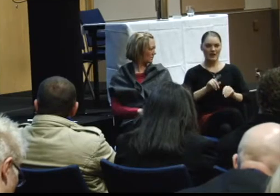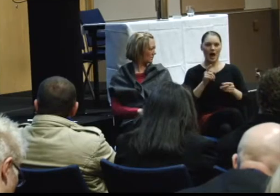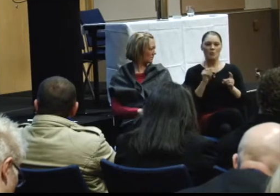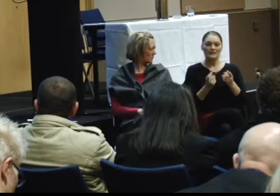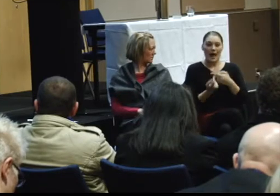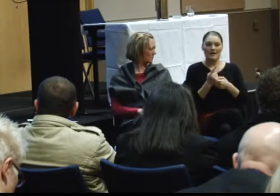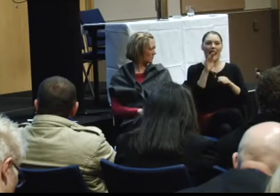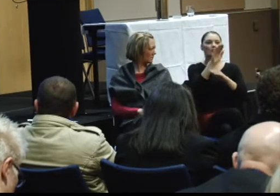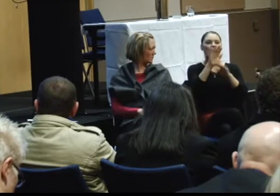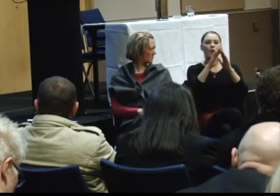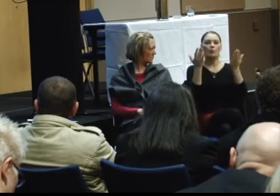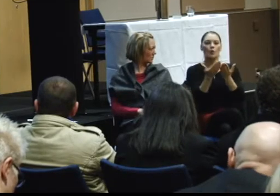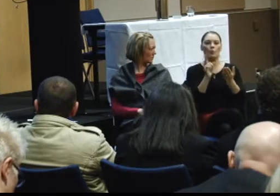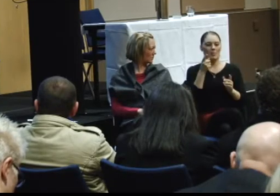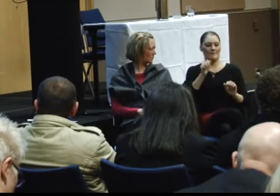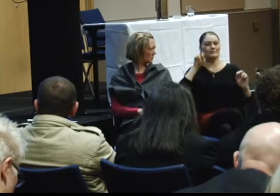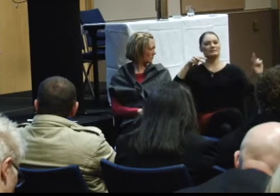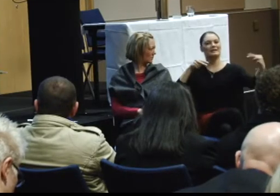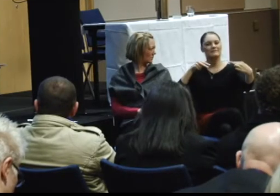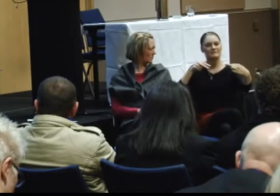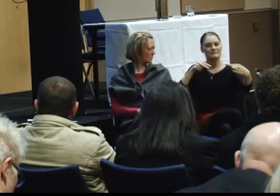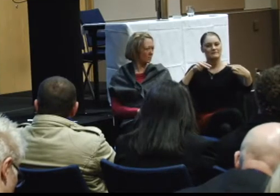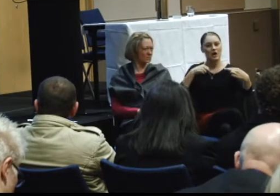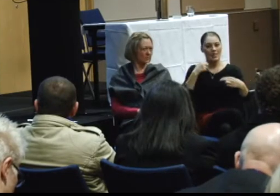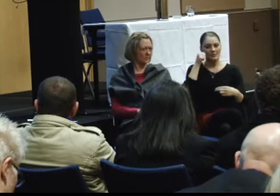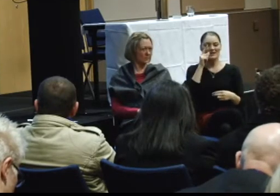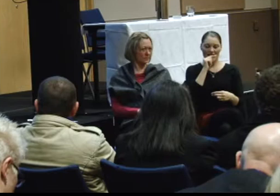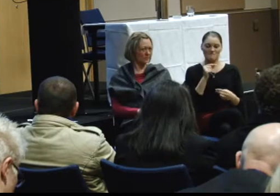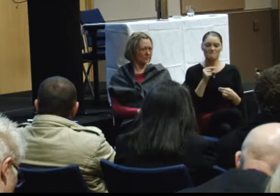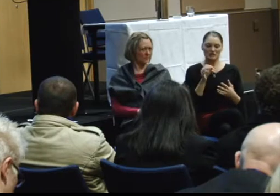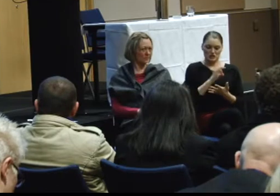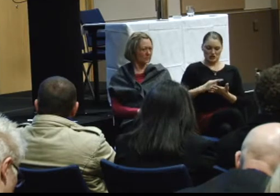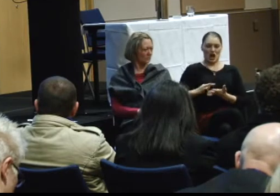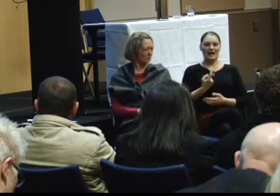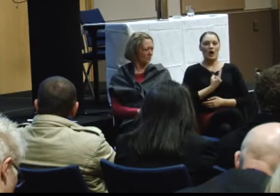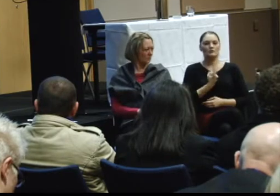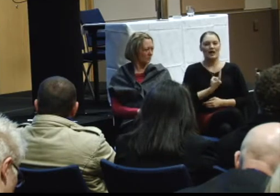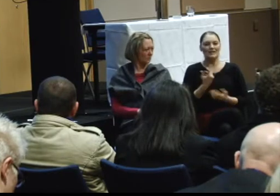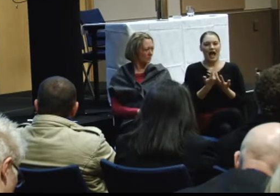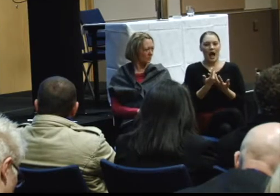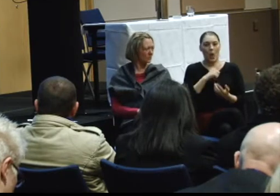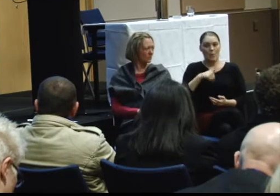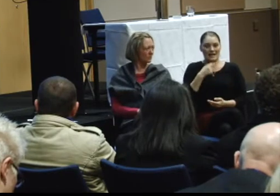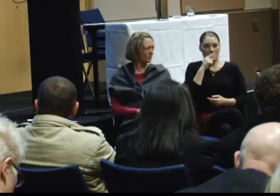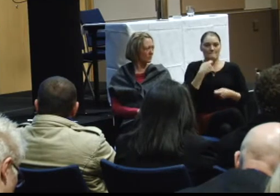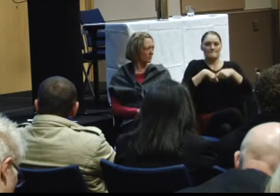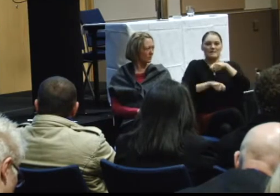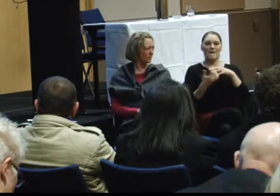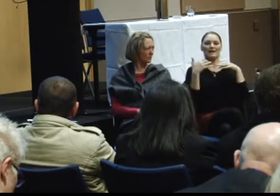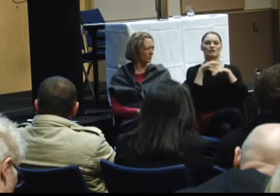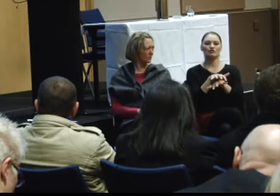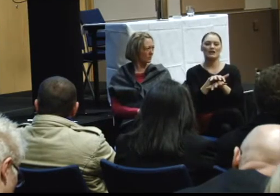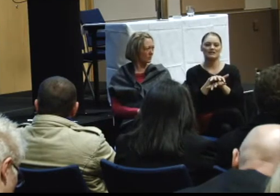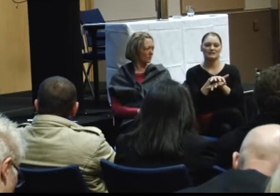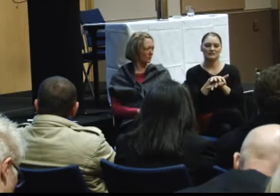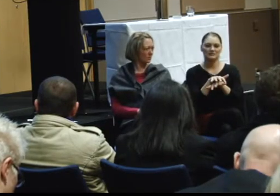outside world. And I think we are now able to design this ourselves and consider how do we become integrated and how do we allow